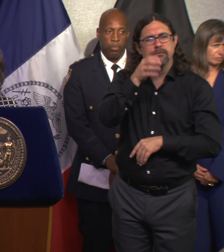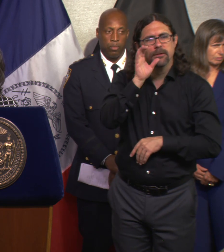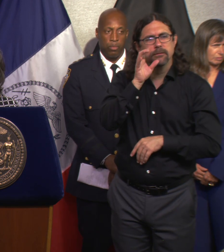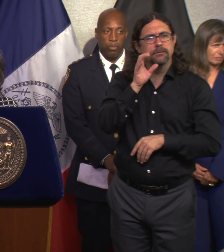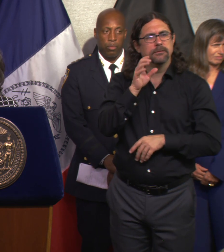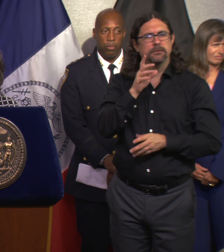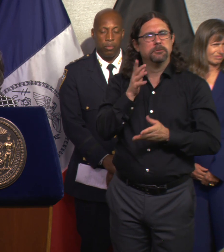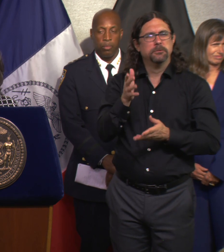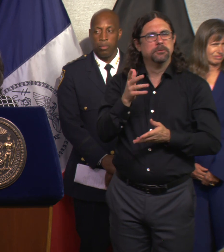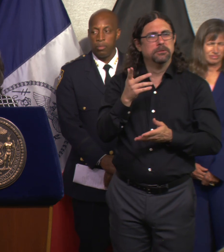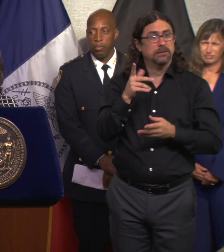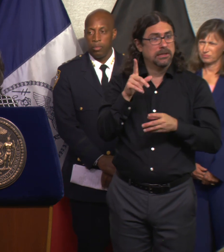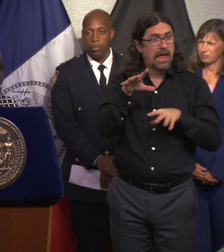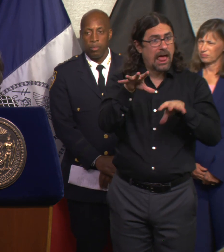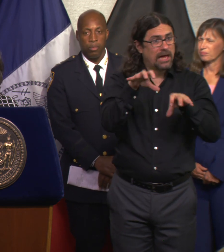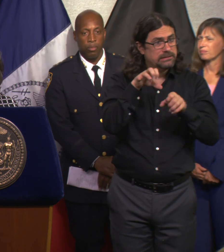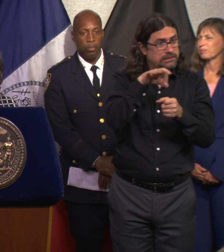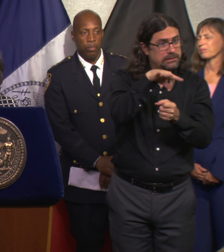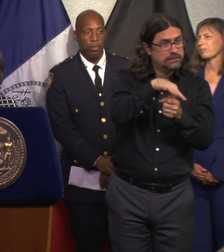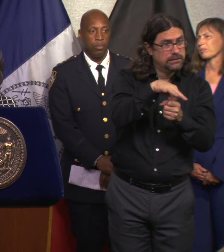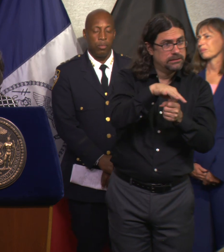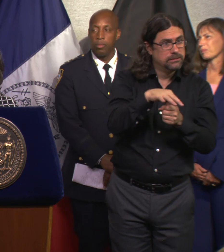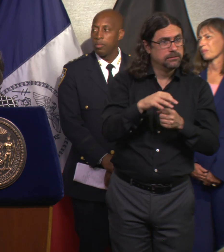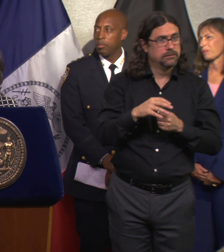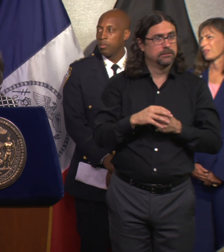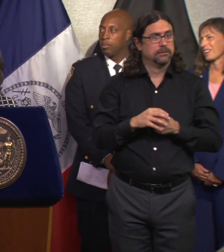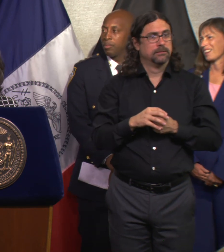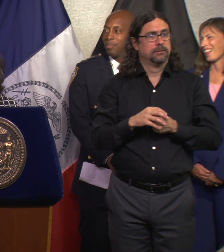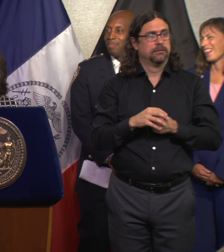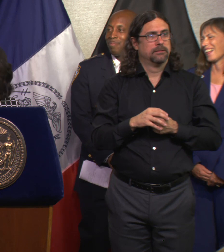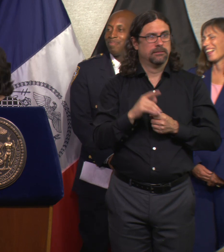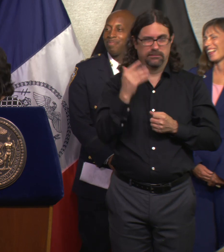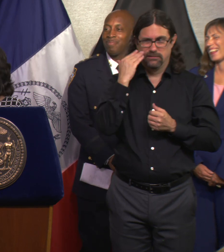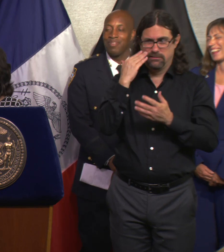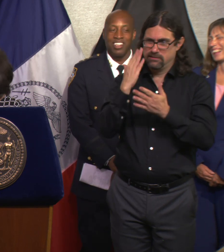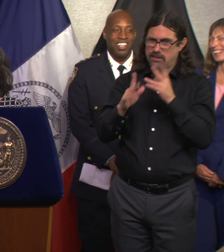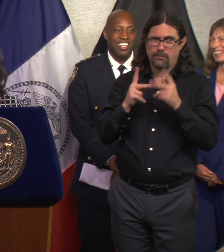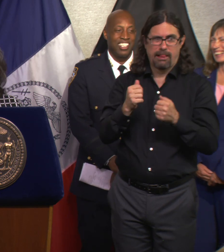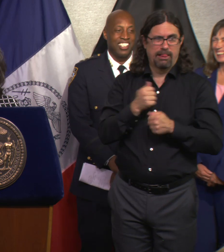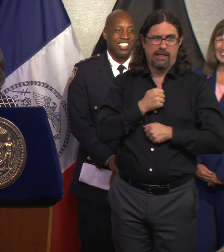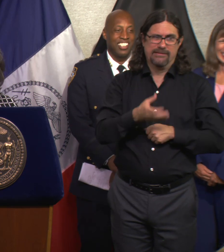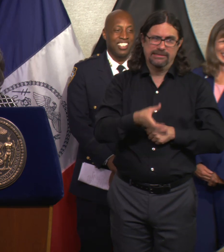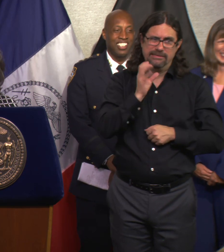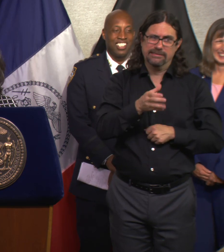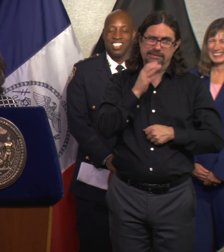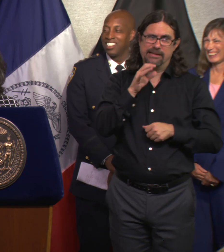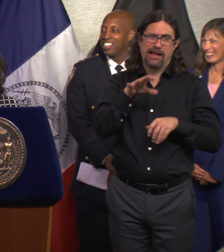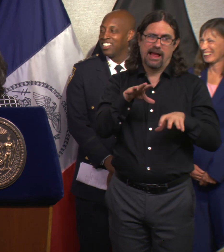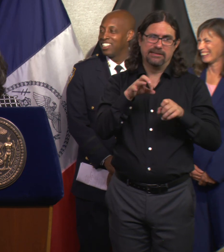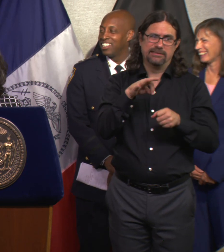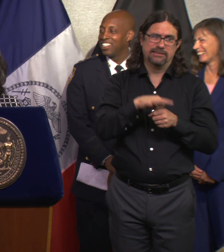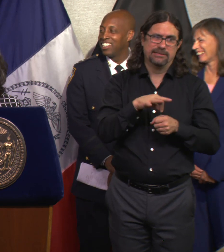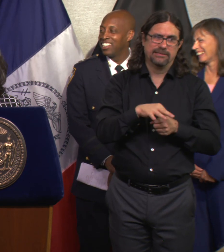people drink a lot of iced tea. What are the things you should be drinking? Very specific question. I drink iced tea. That's